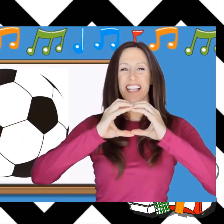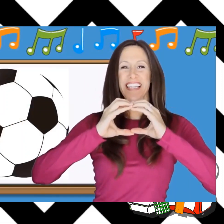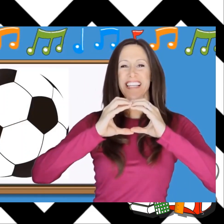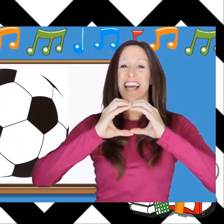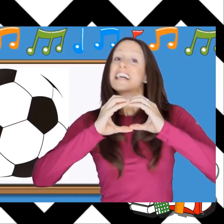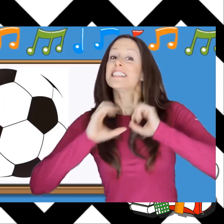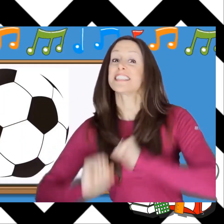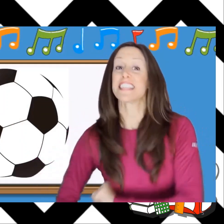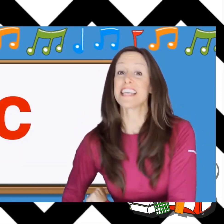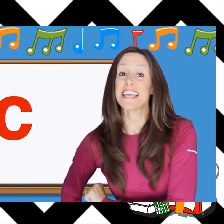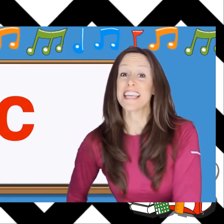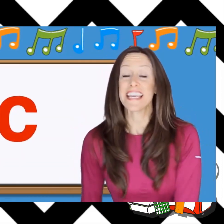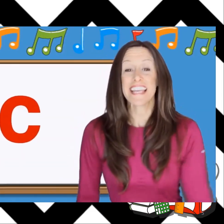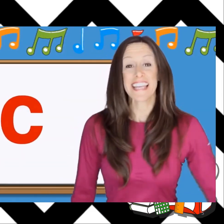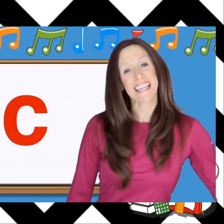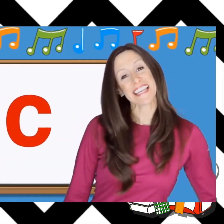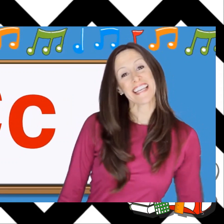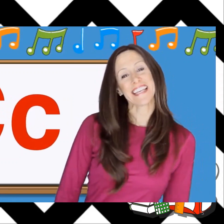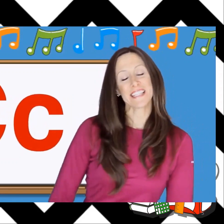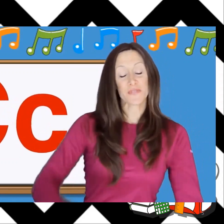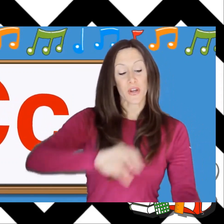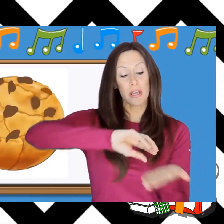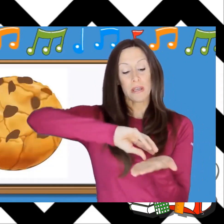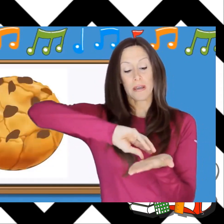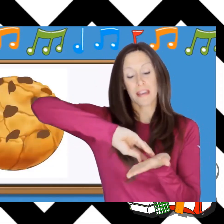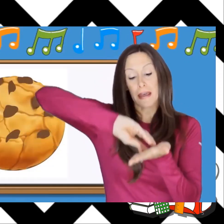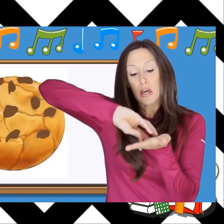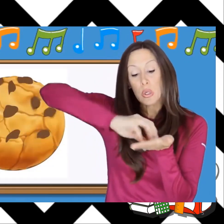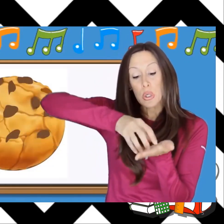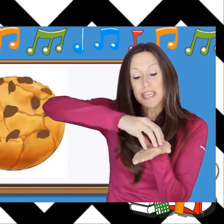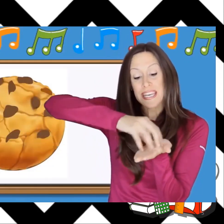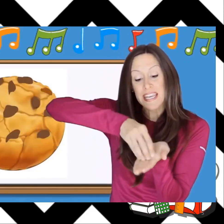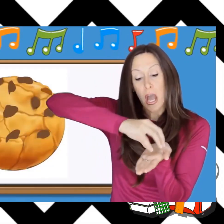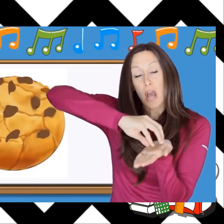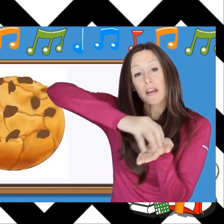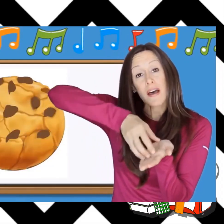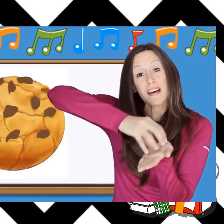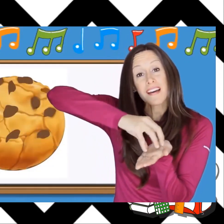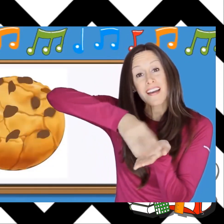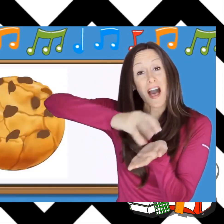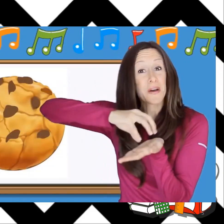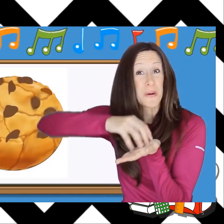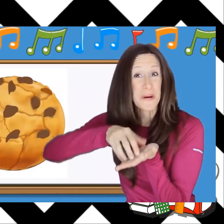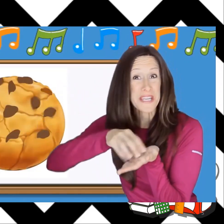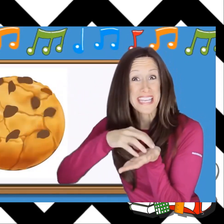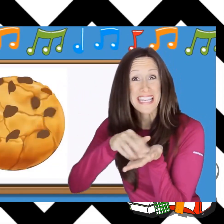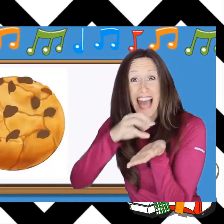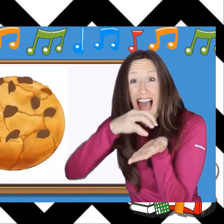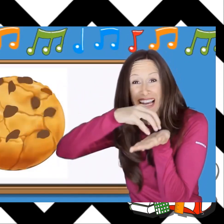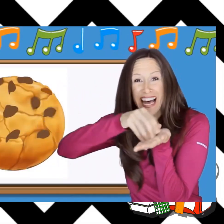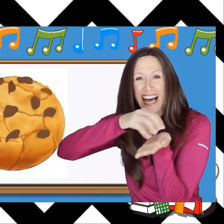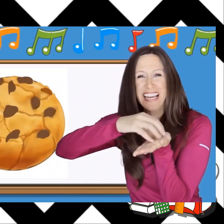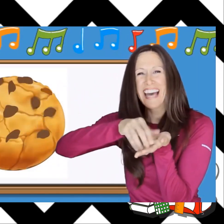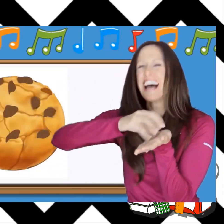ball. C is for cookie,